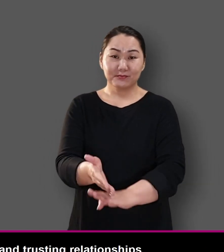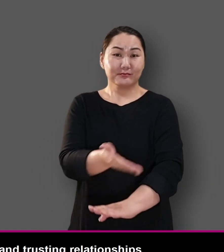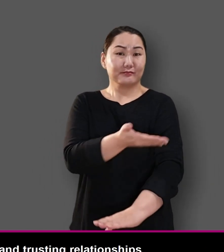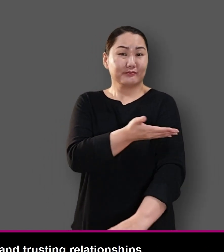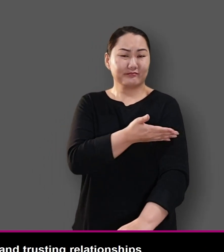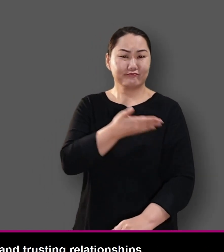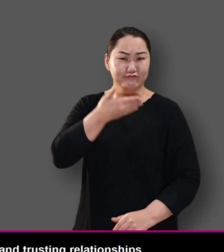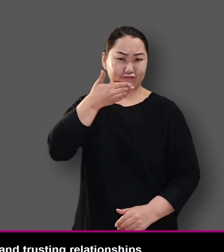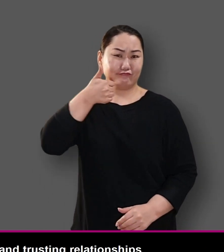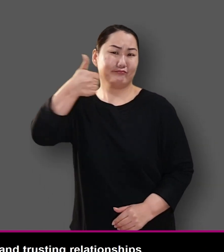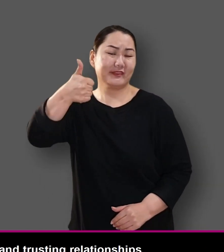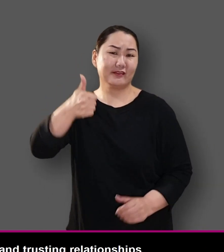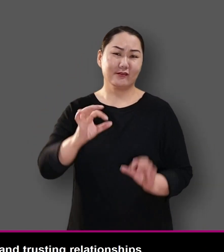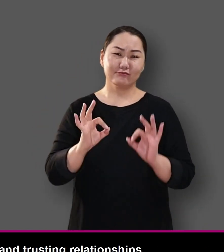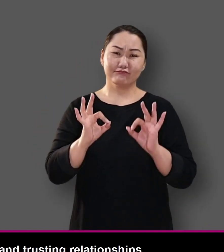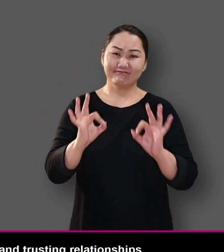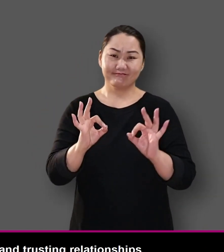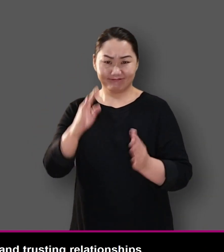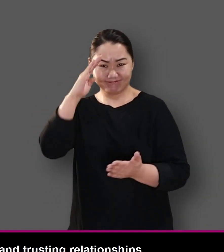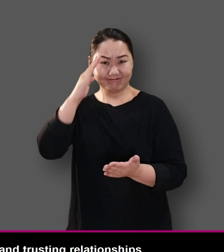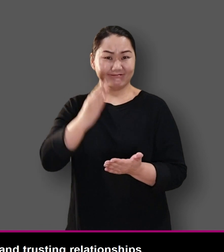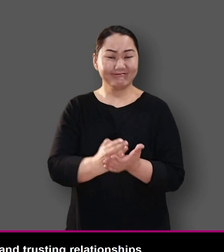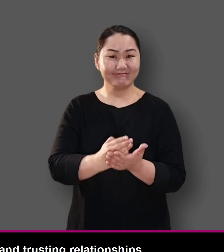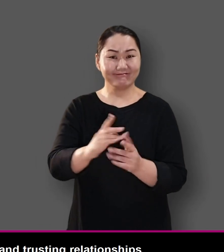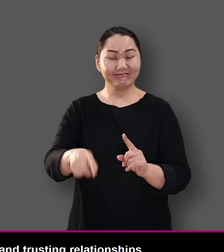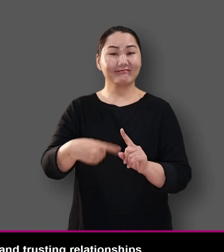to develop effective and trusting relationships